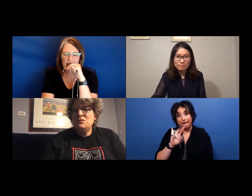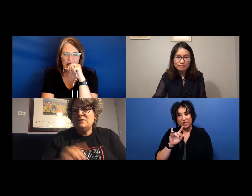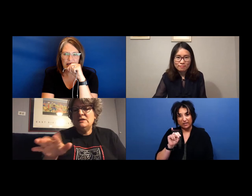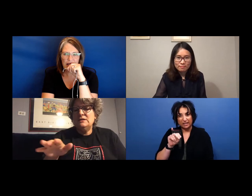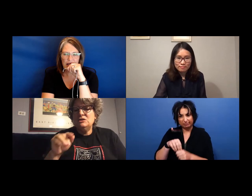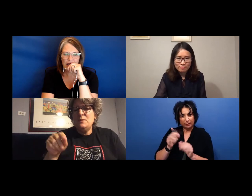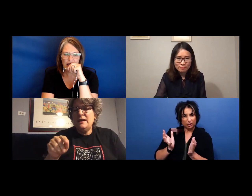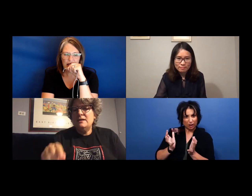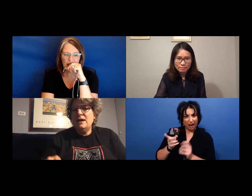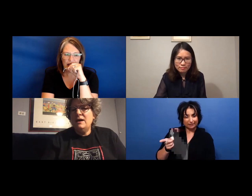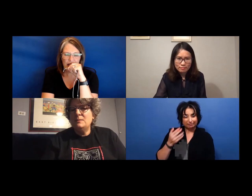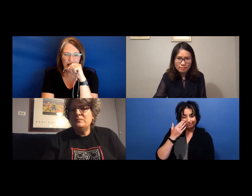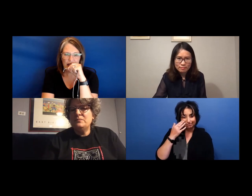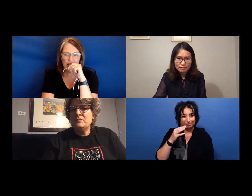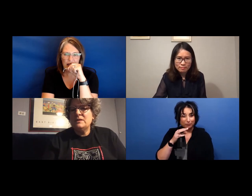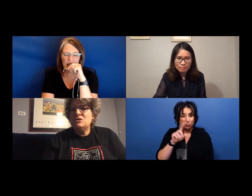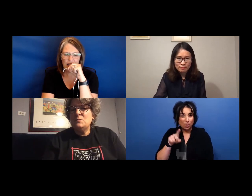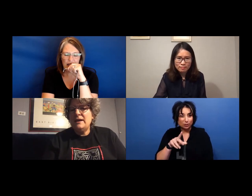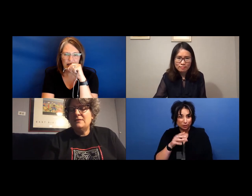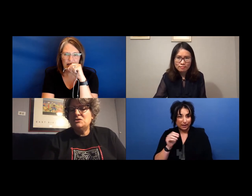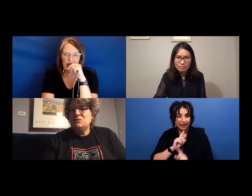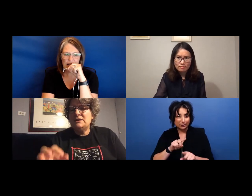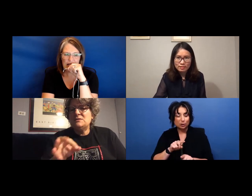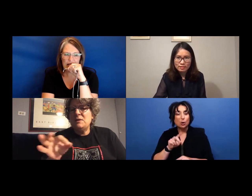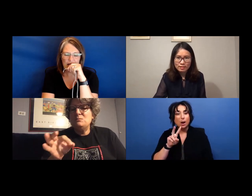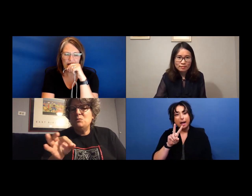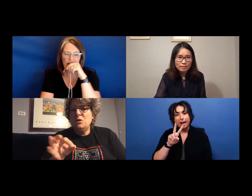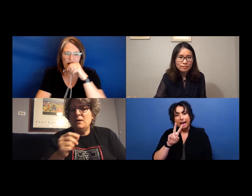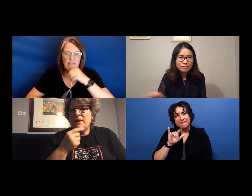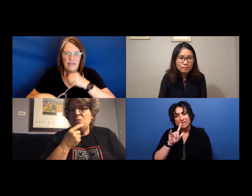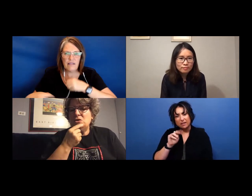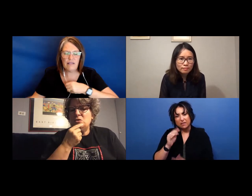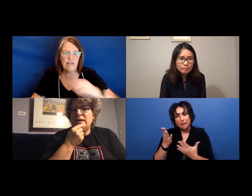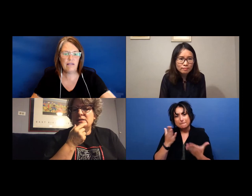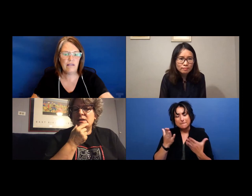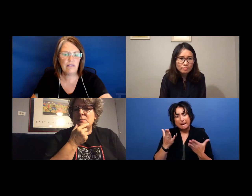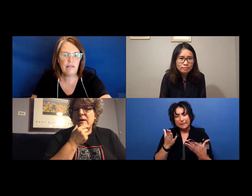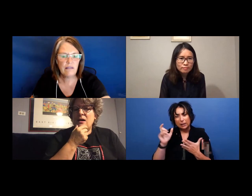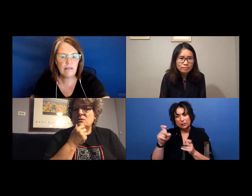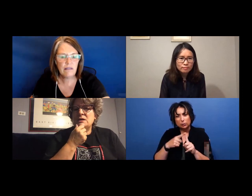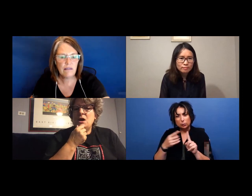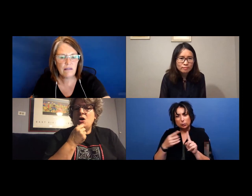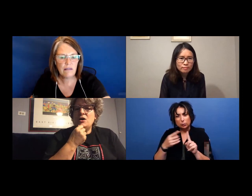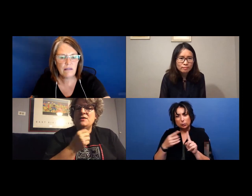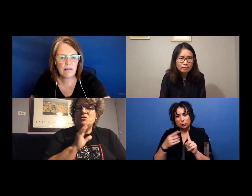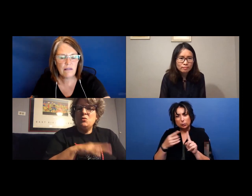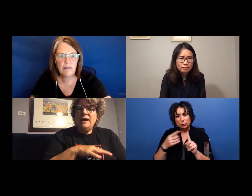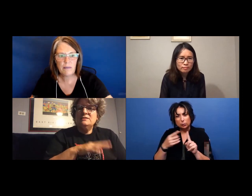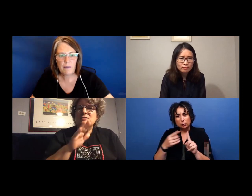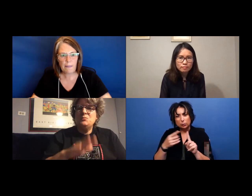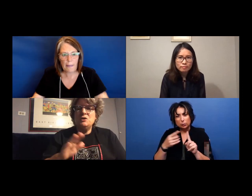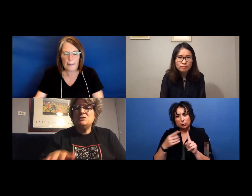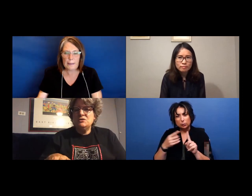so Vivian, you may have to explain more about what you mean about, are there